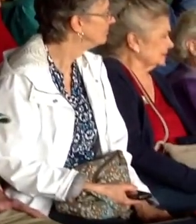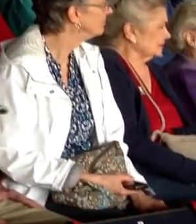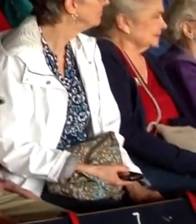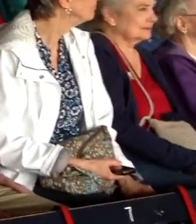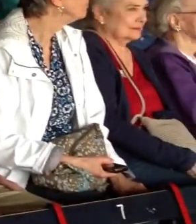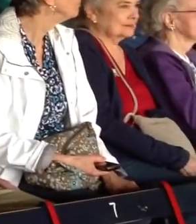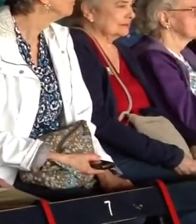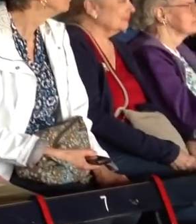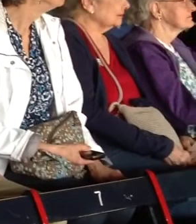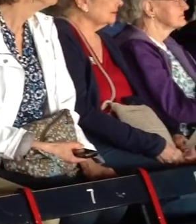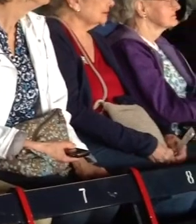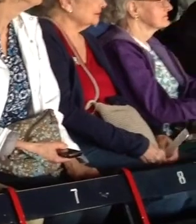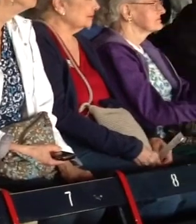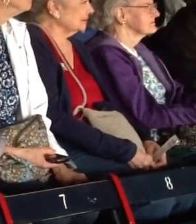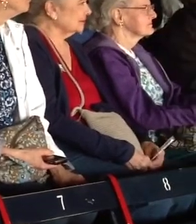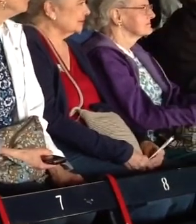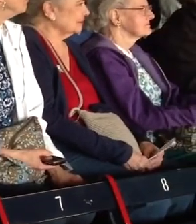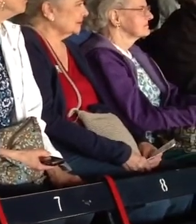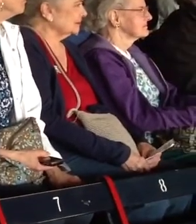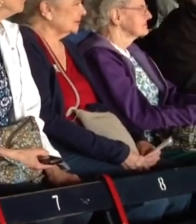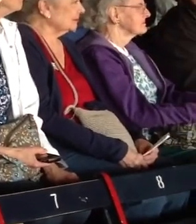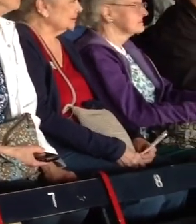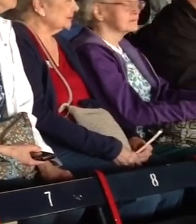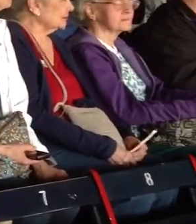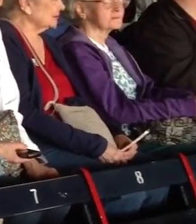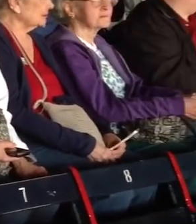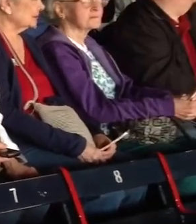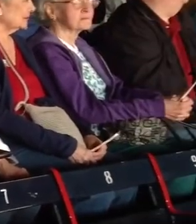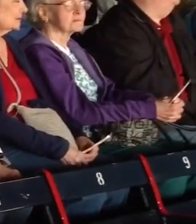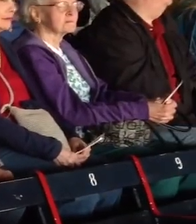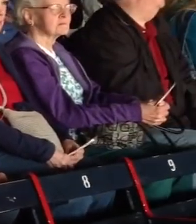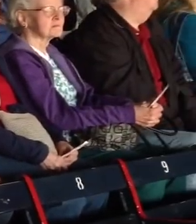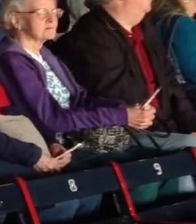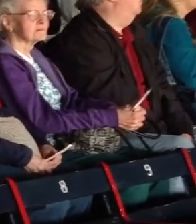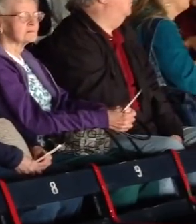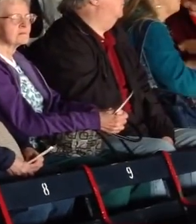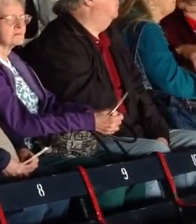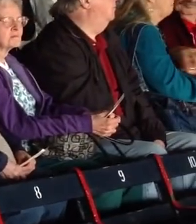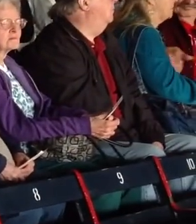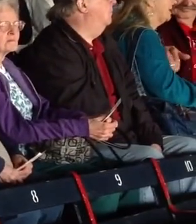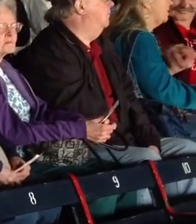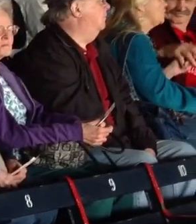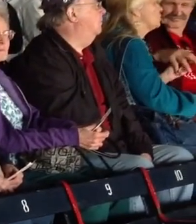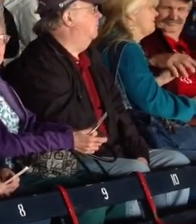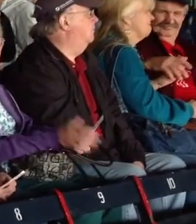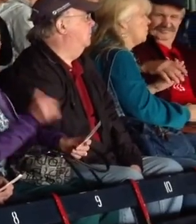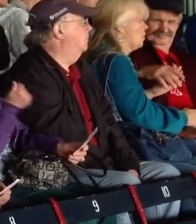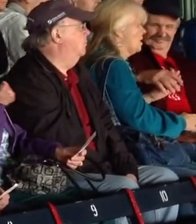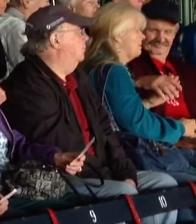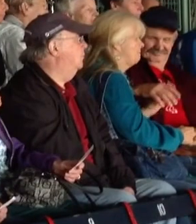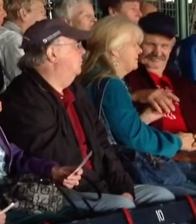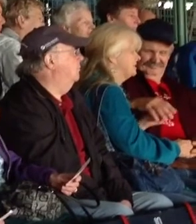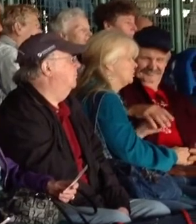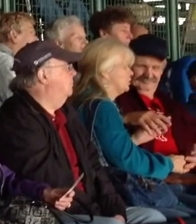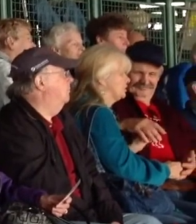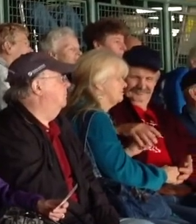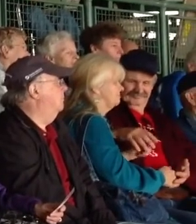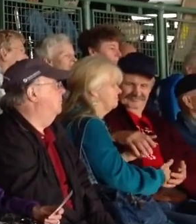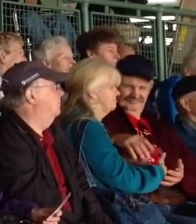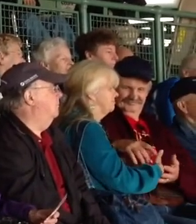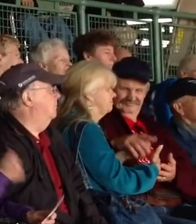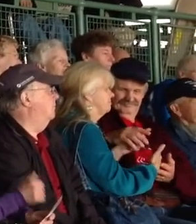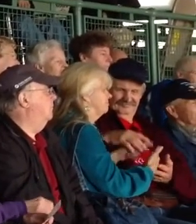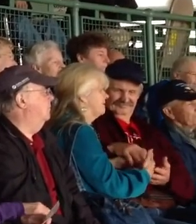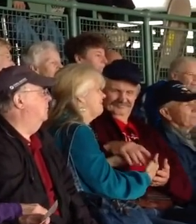all the way out in the outfield, Mr. Yorkie gave us in 1934. Fourth thing Mr. Yorkie gave